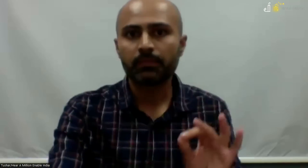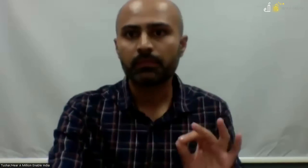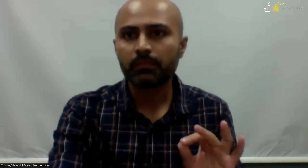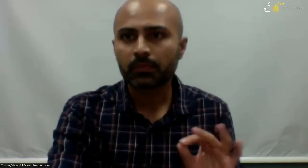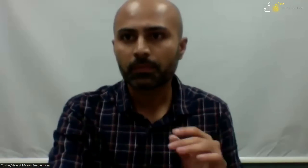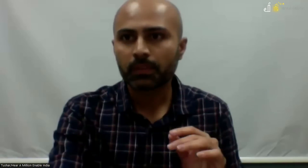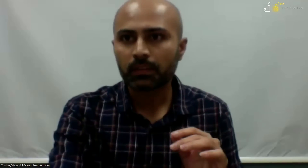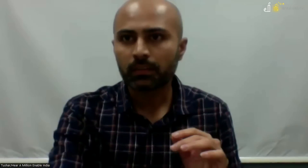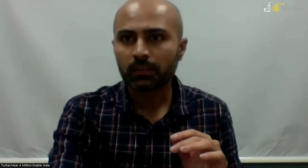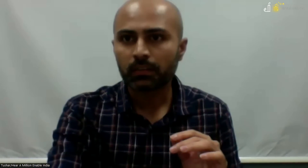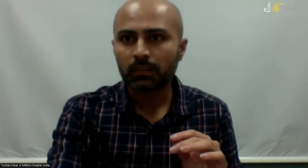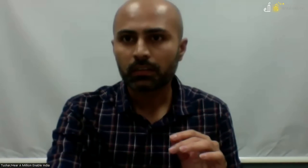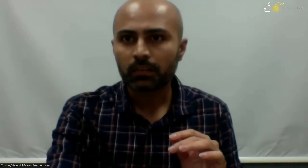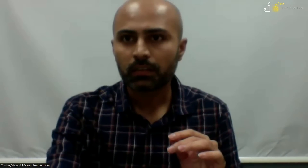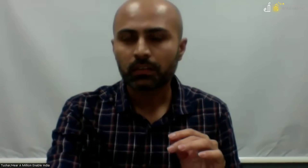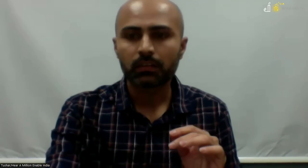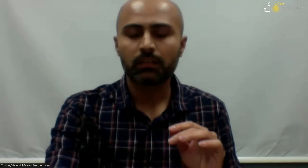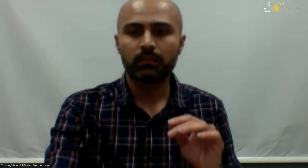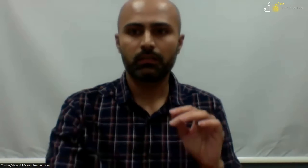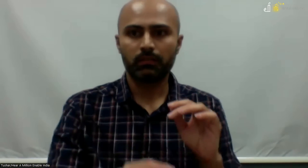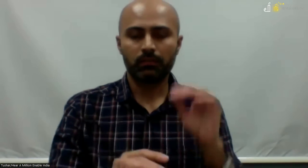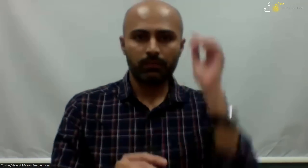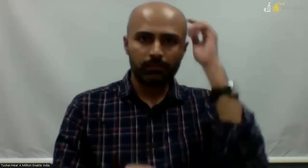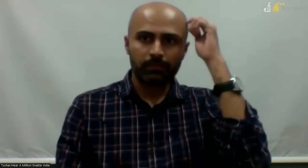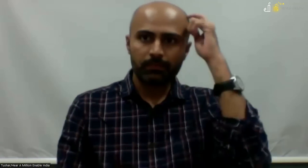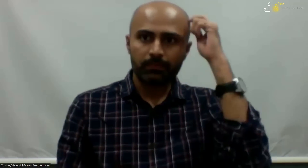So we will start with the first person.